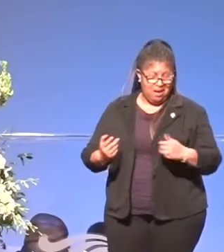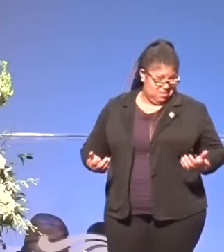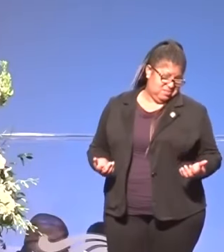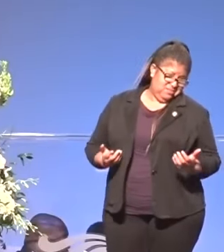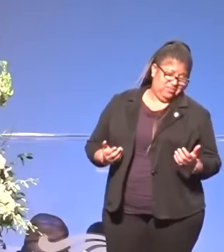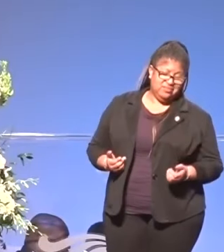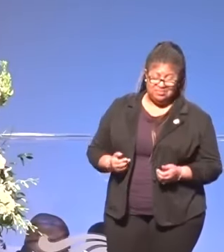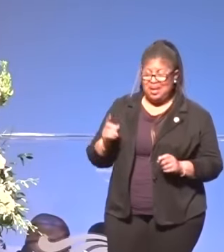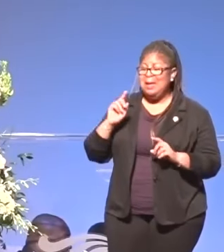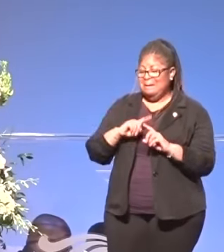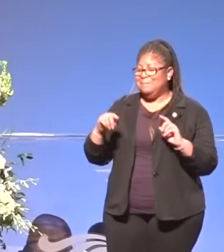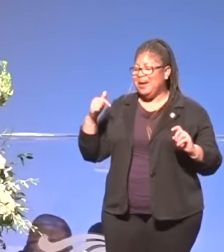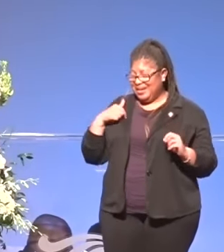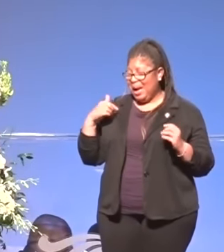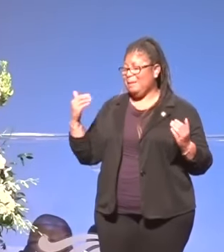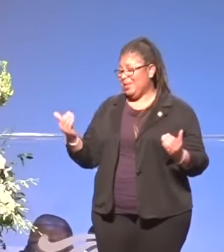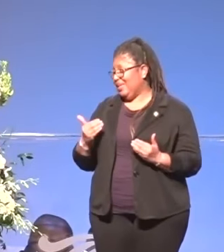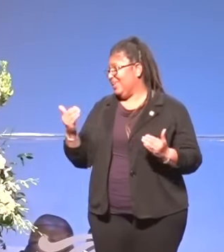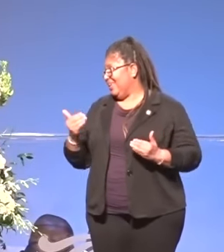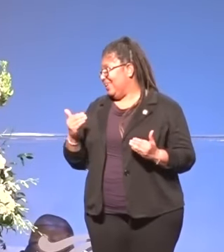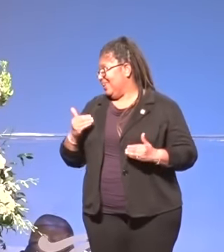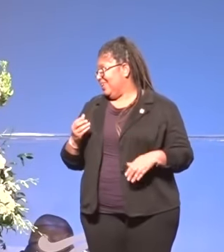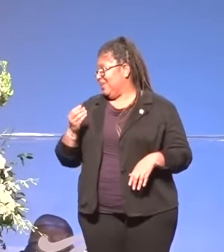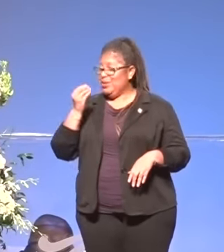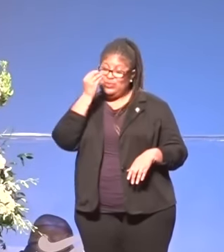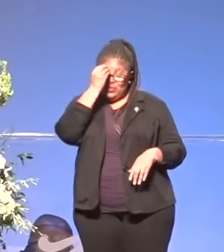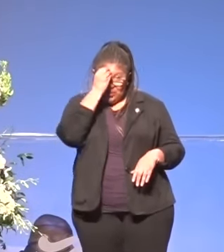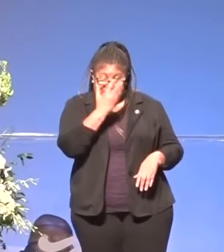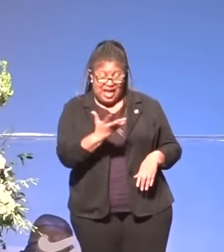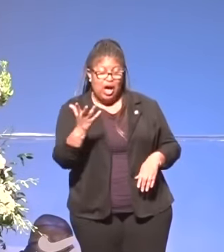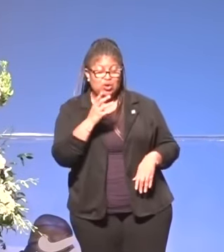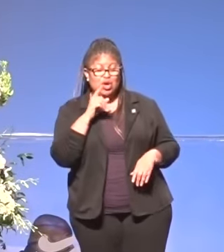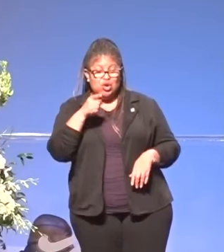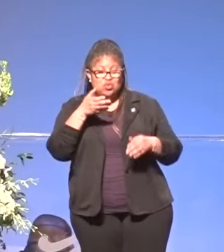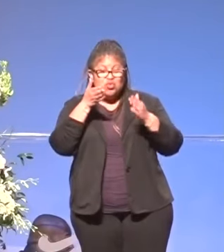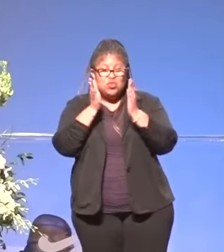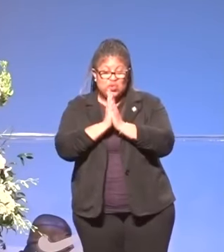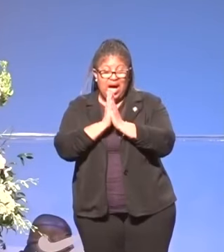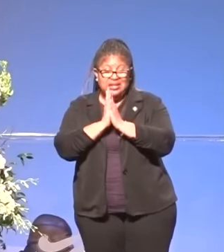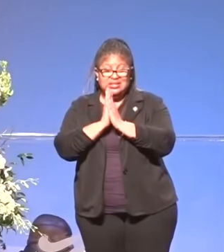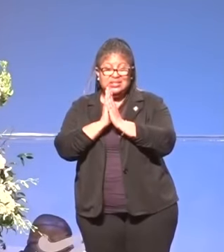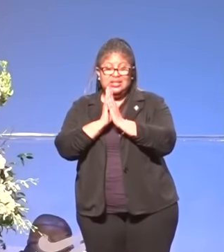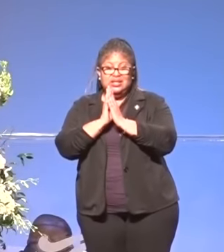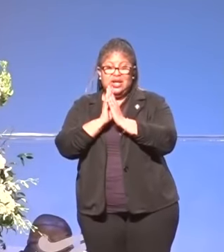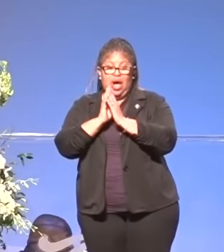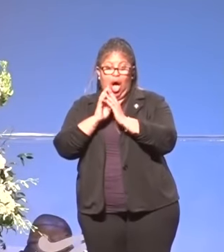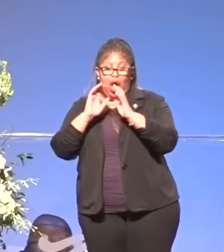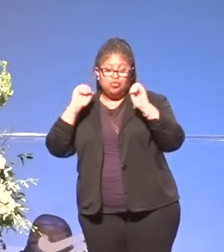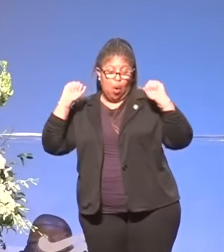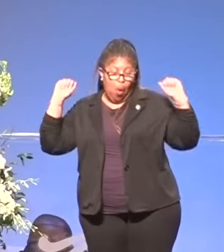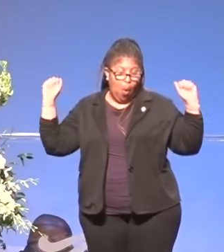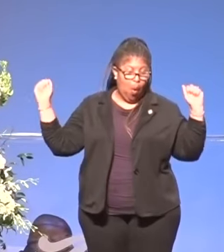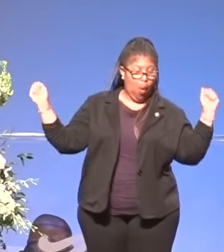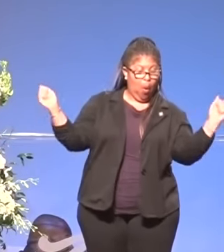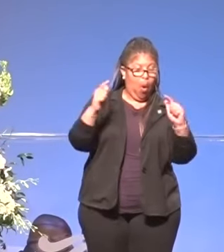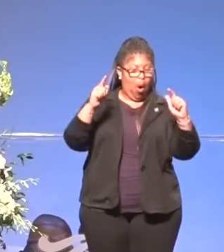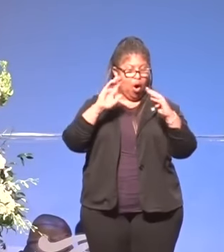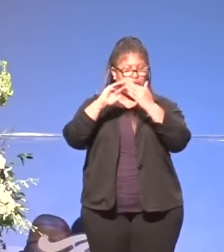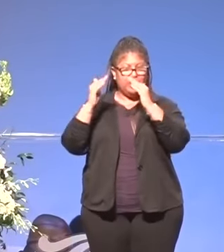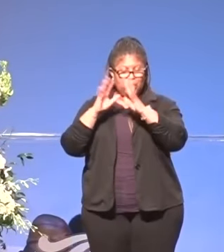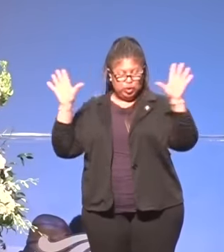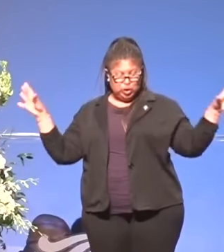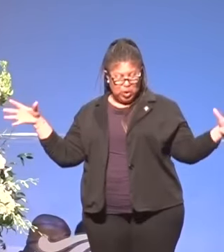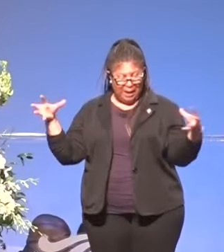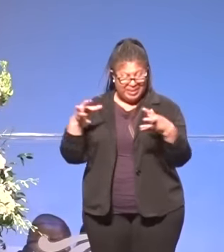But I have to tell you, you asked the whole community to come together and look what happened.